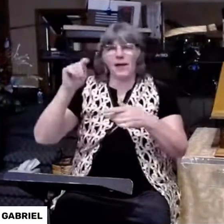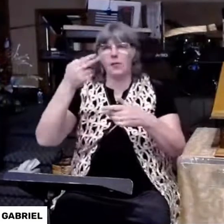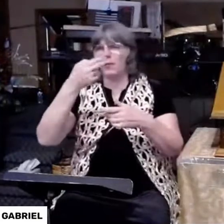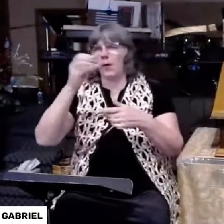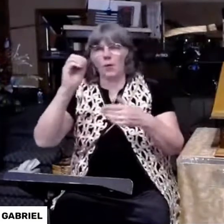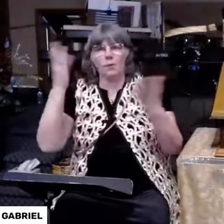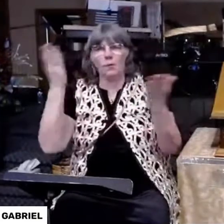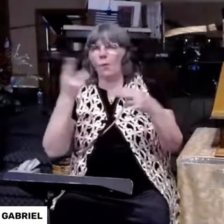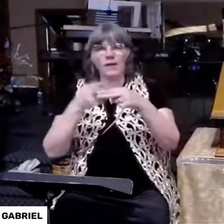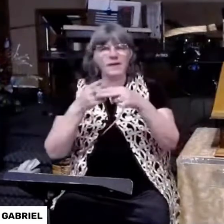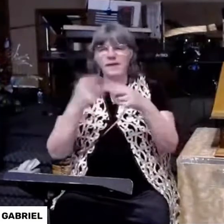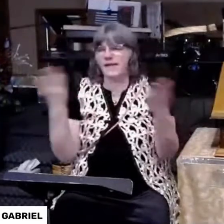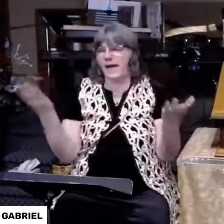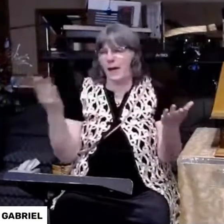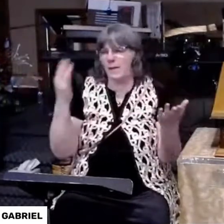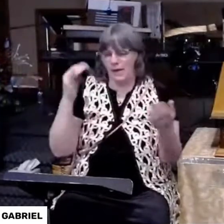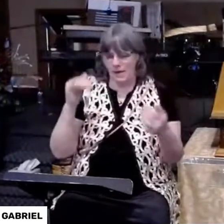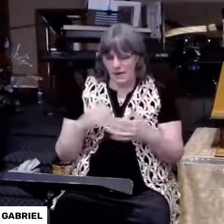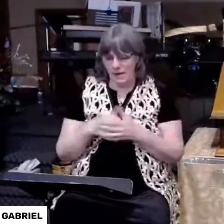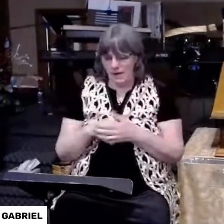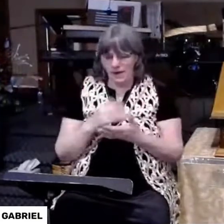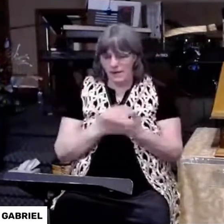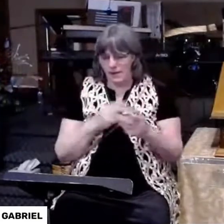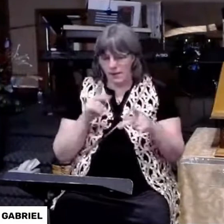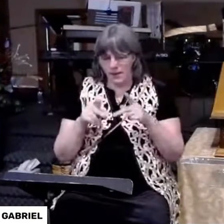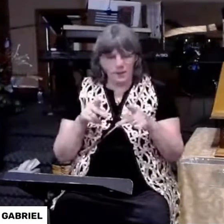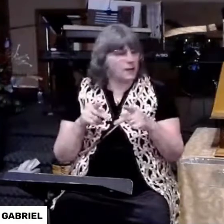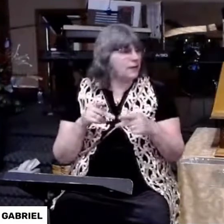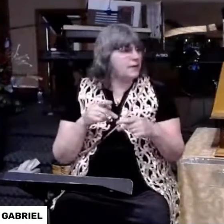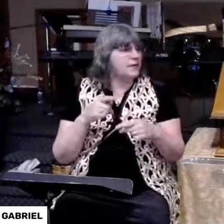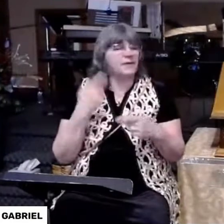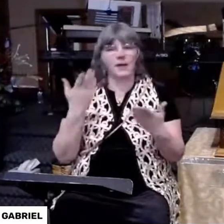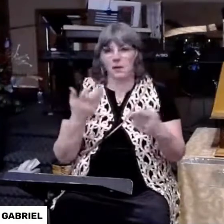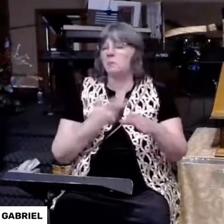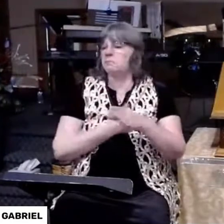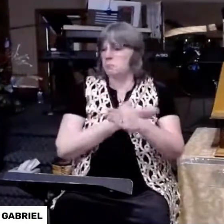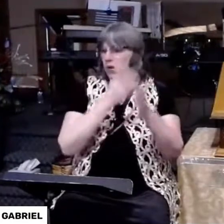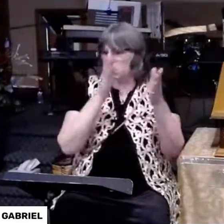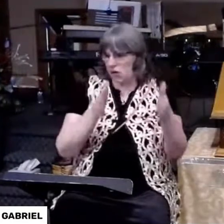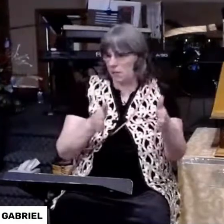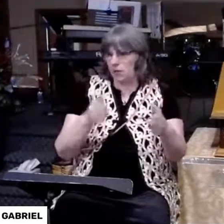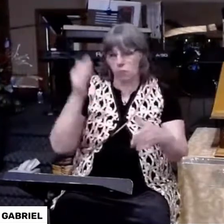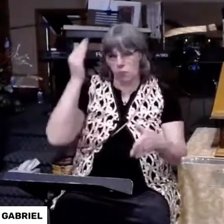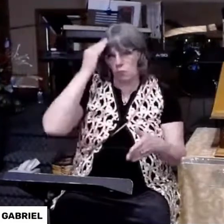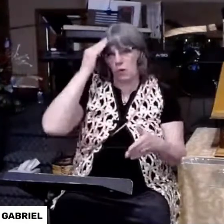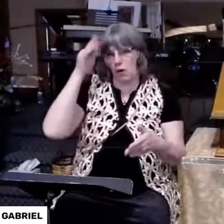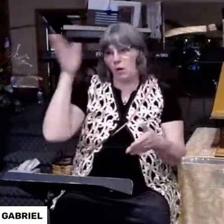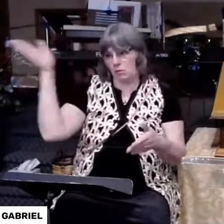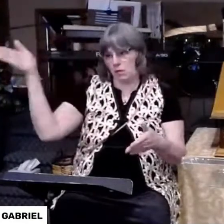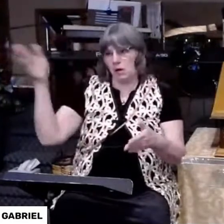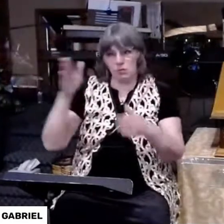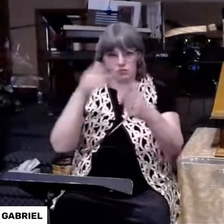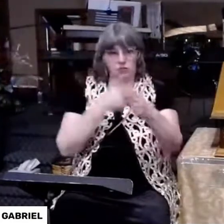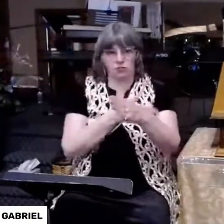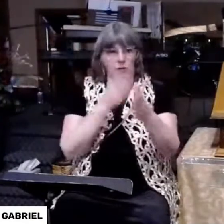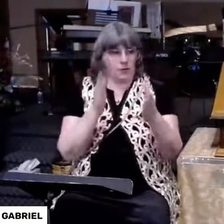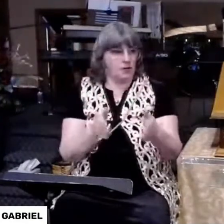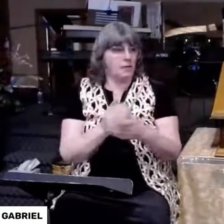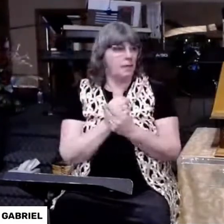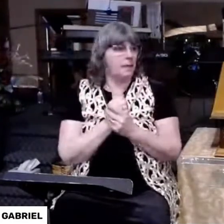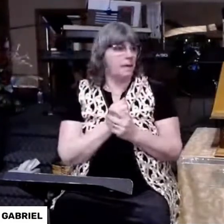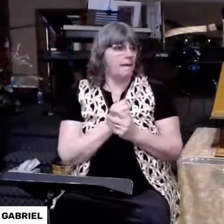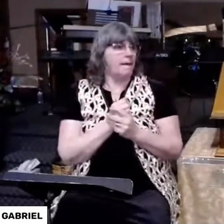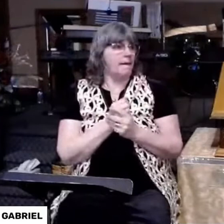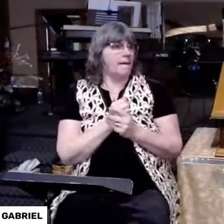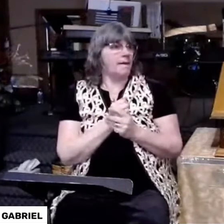name? So some people say that, well, he was a shepherd. We know that. So Reuel was his name, some